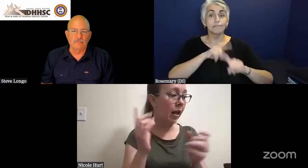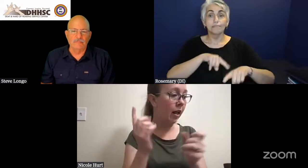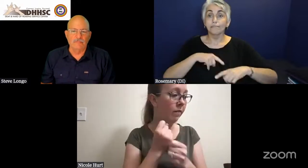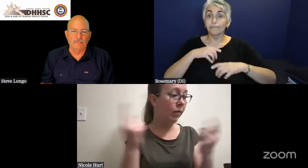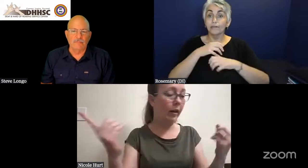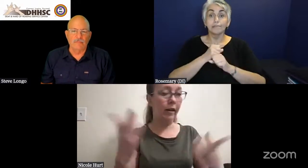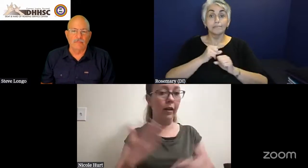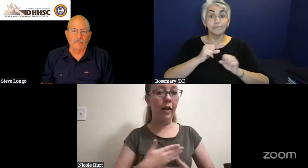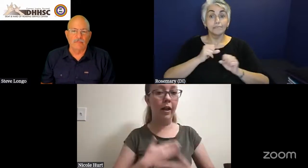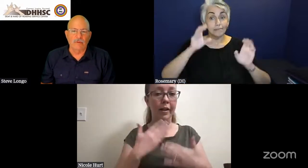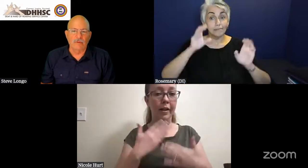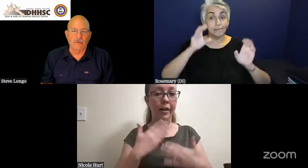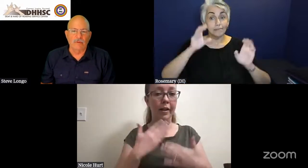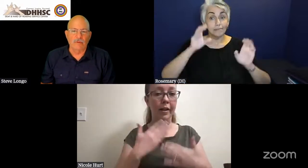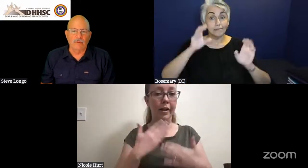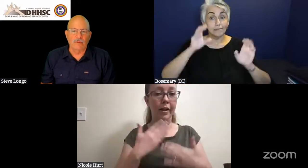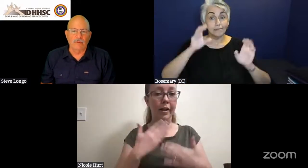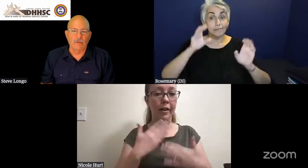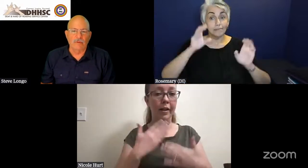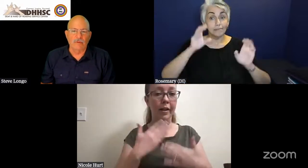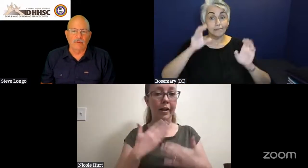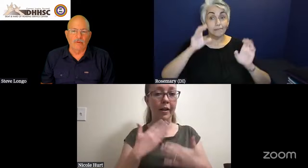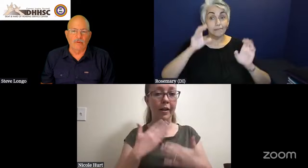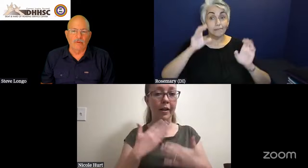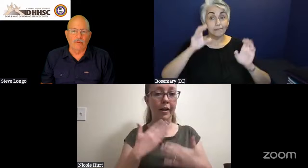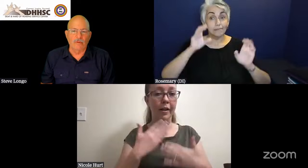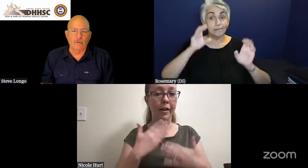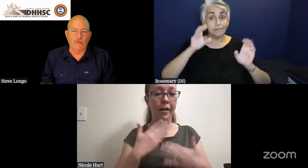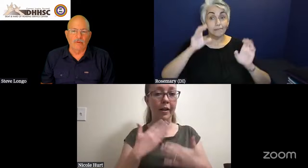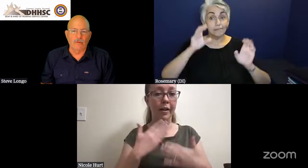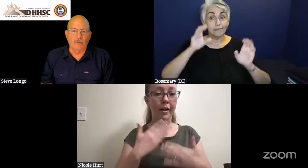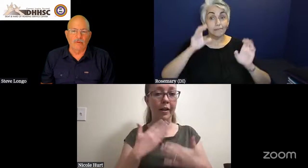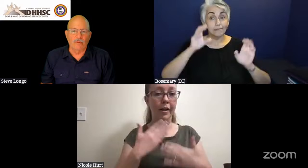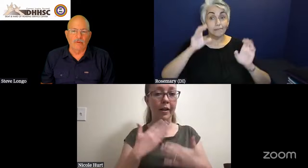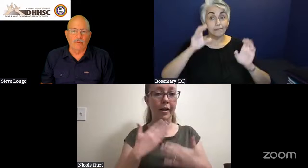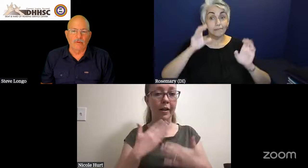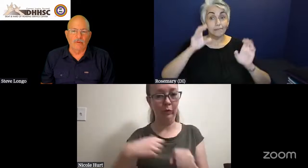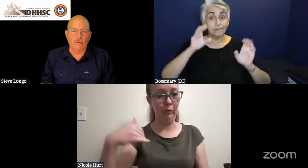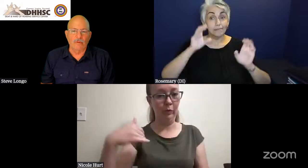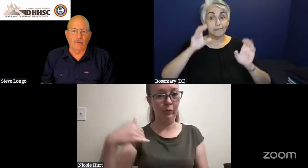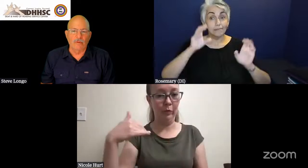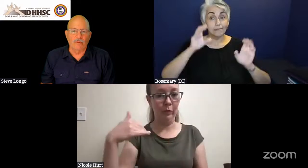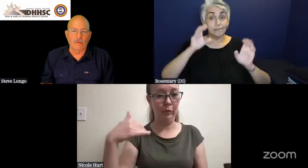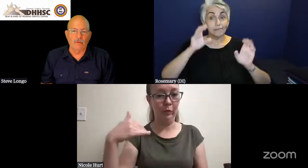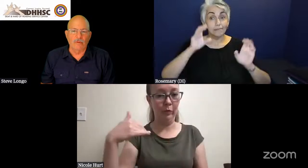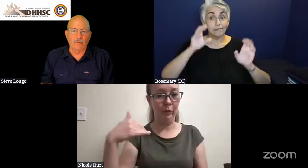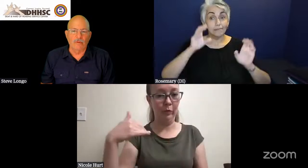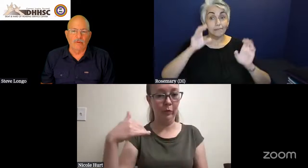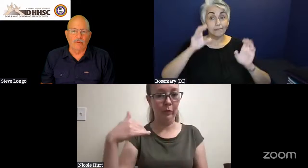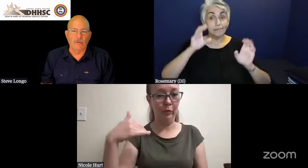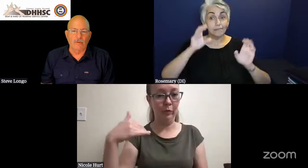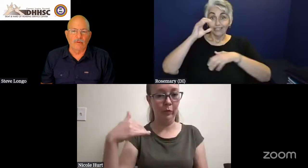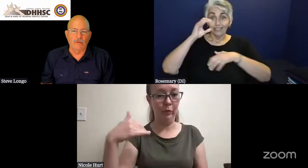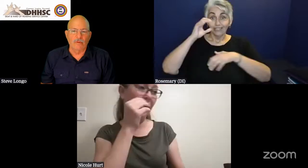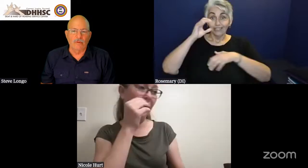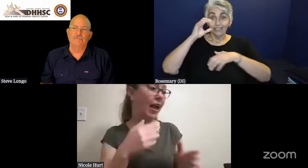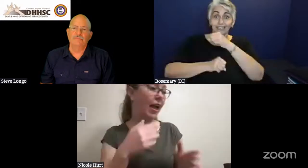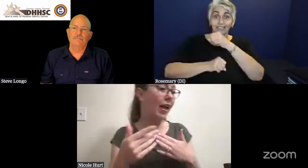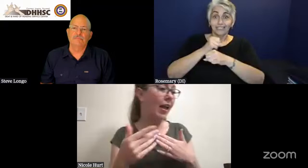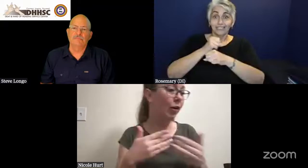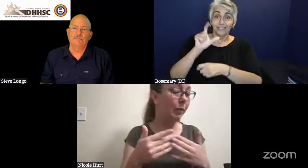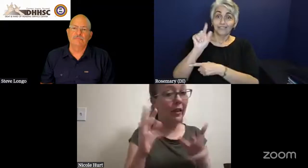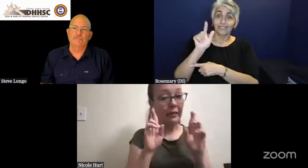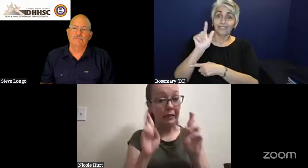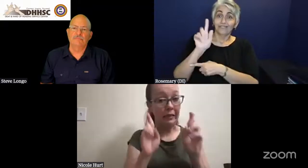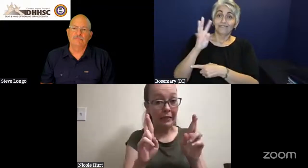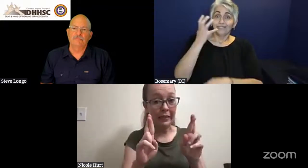Okay, here's my report. It's amazing that it's already October and there are only